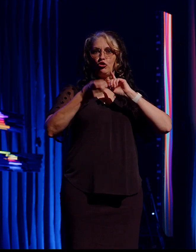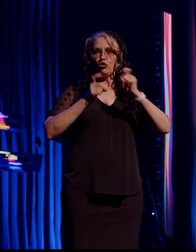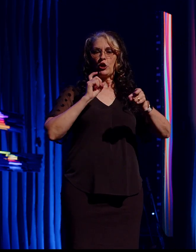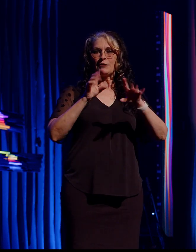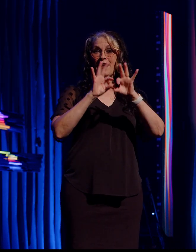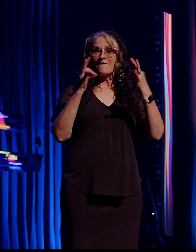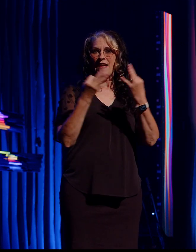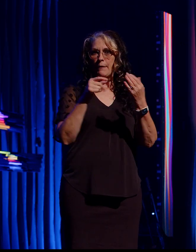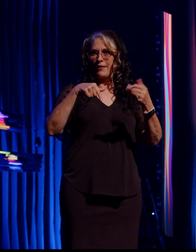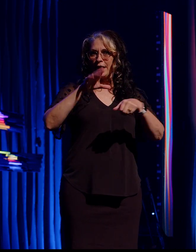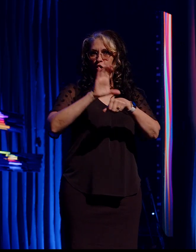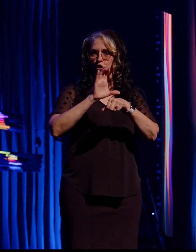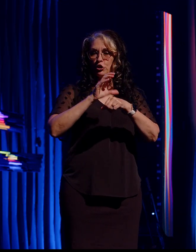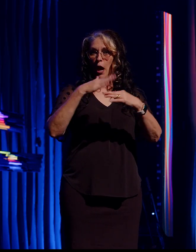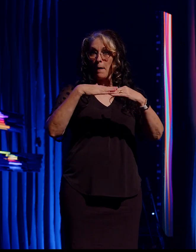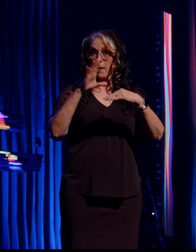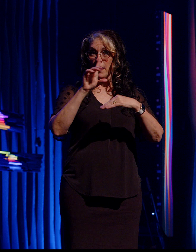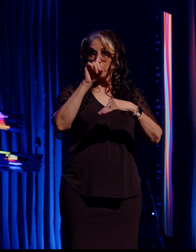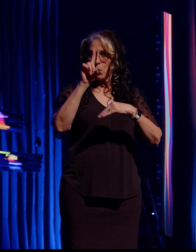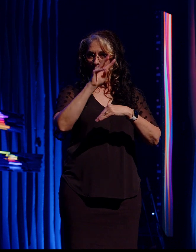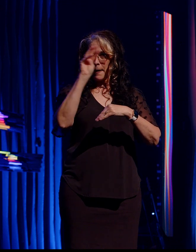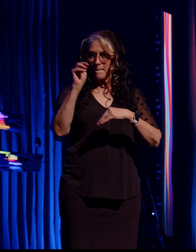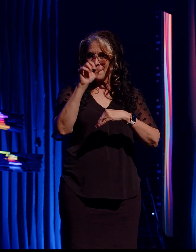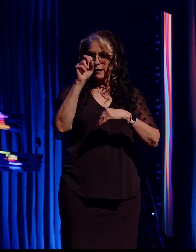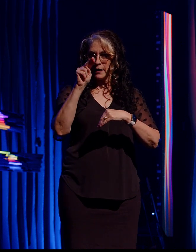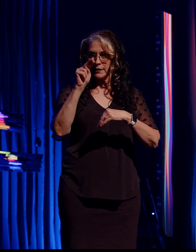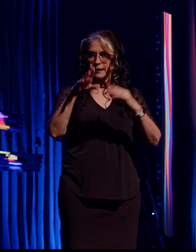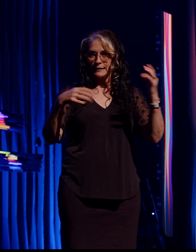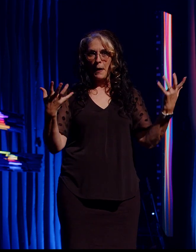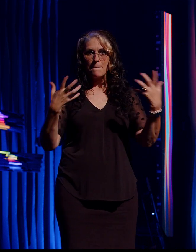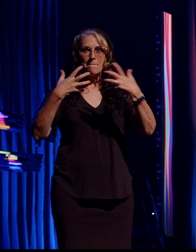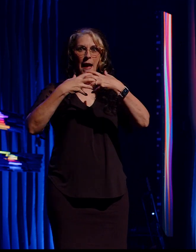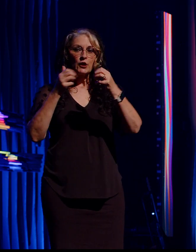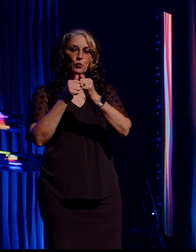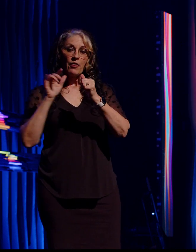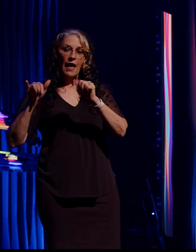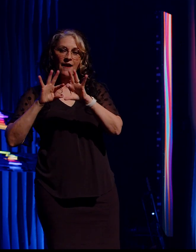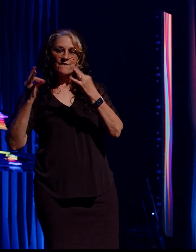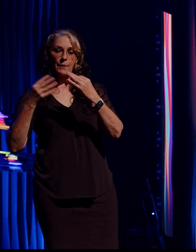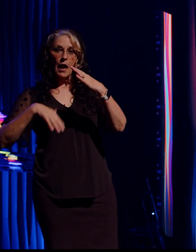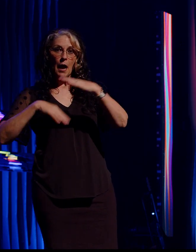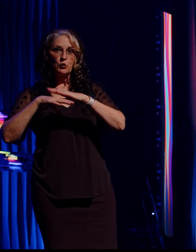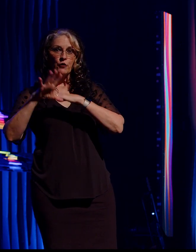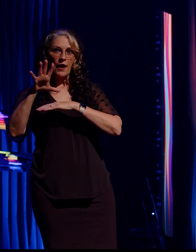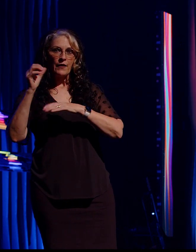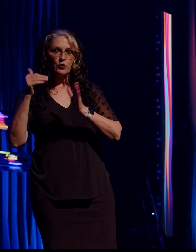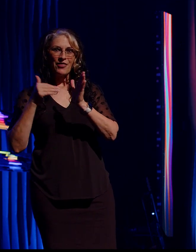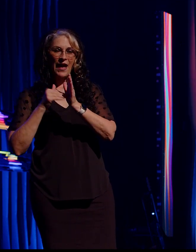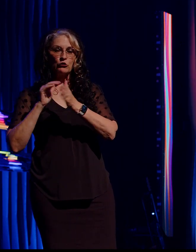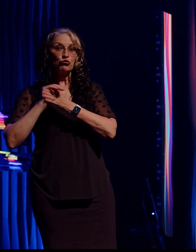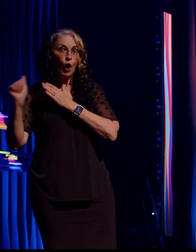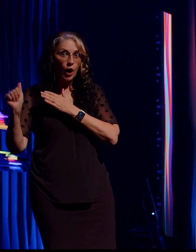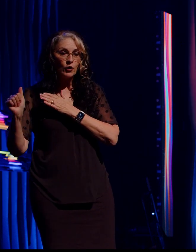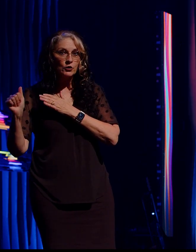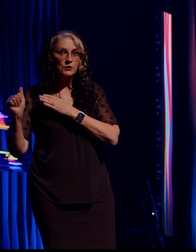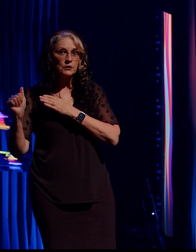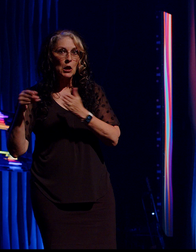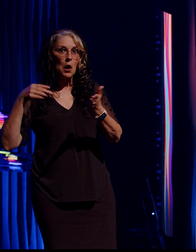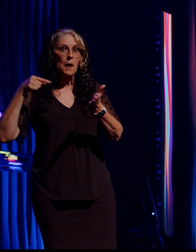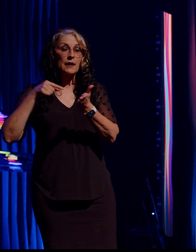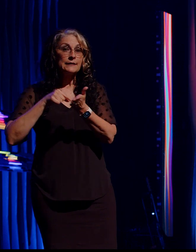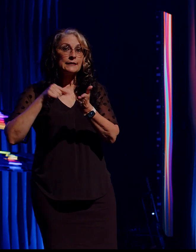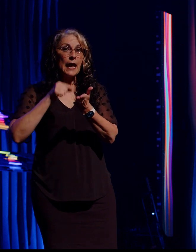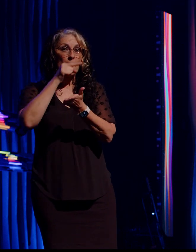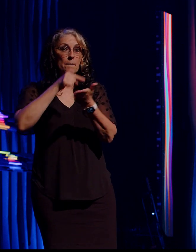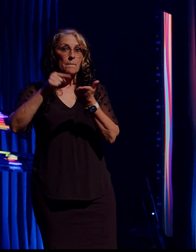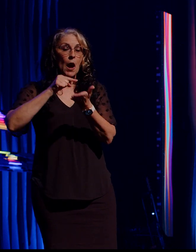church where anything given above $1 million is matched by that family up to $500,000, and that goes to pay down